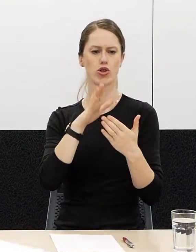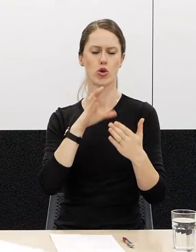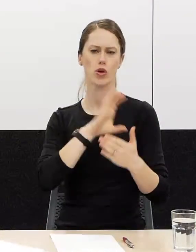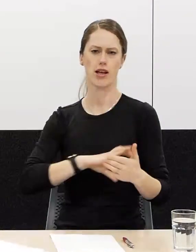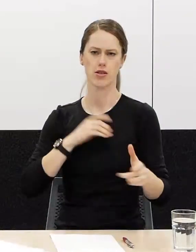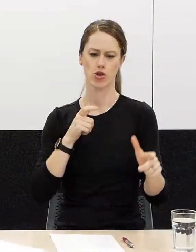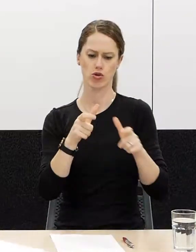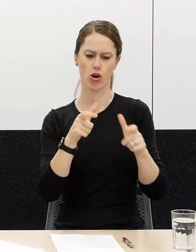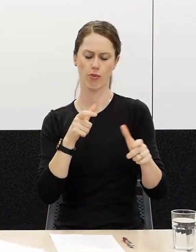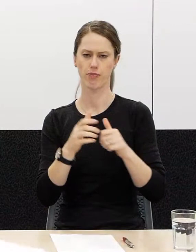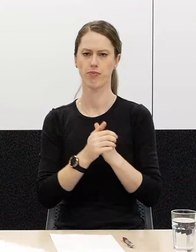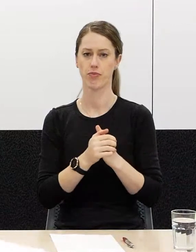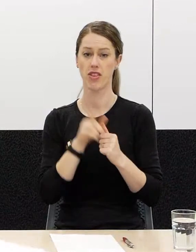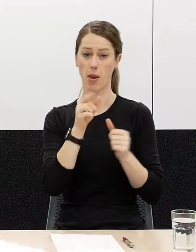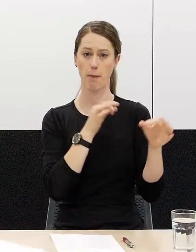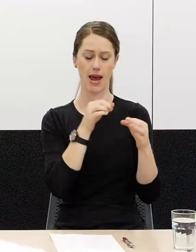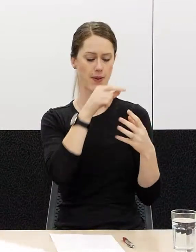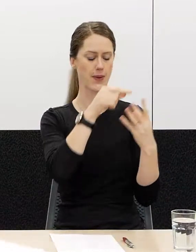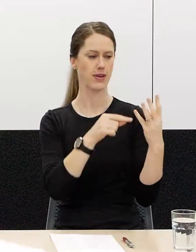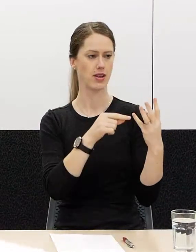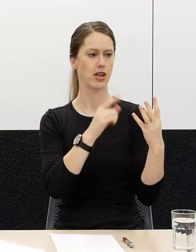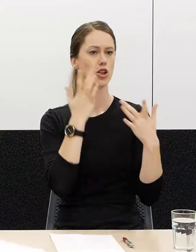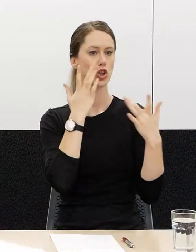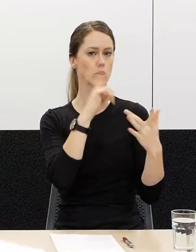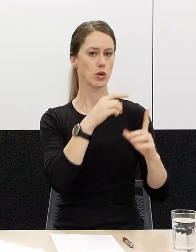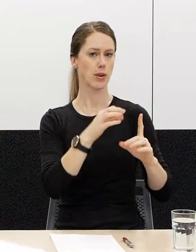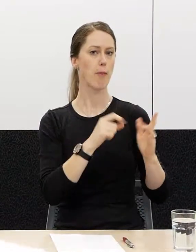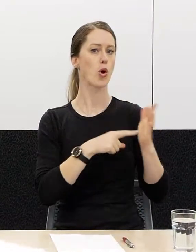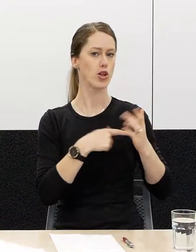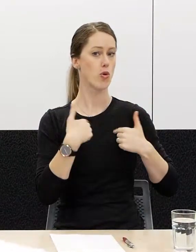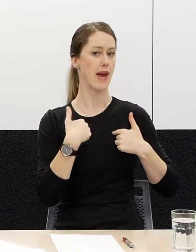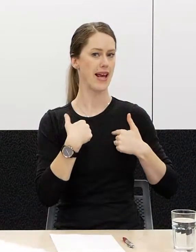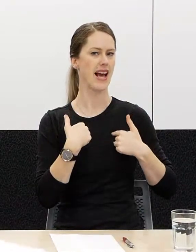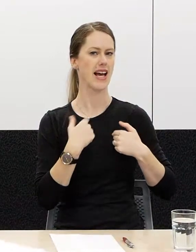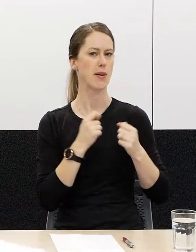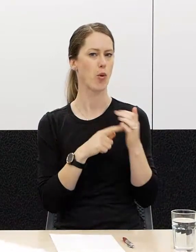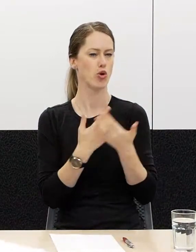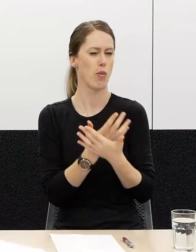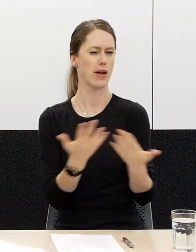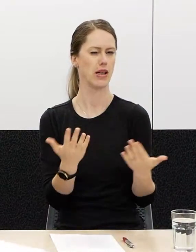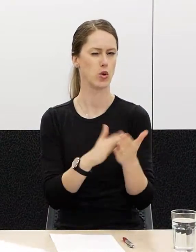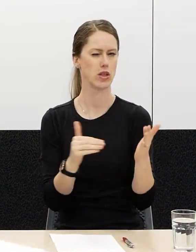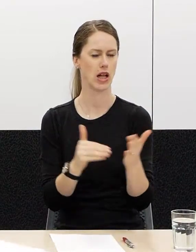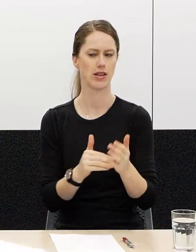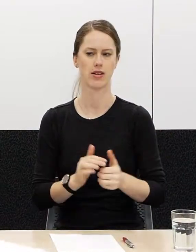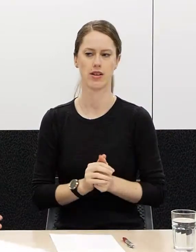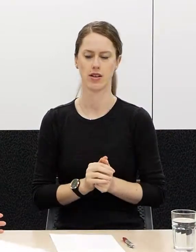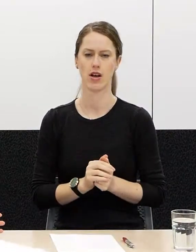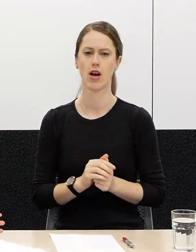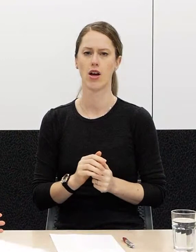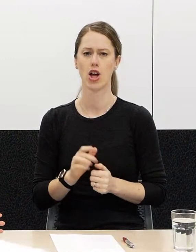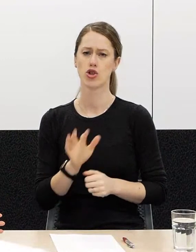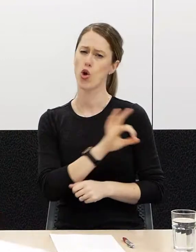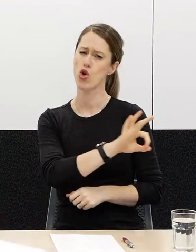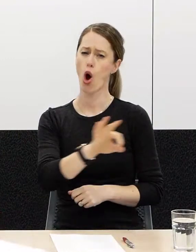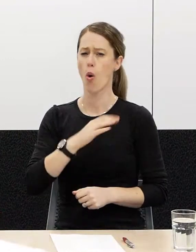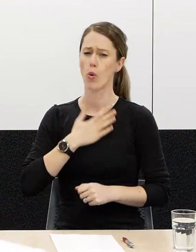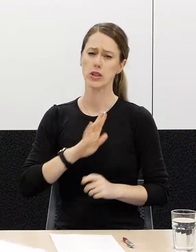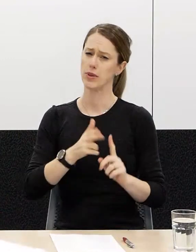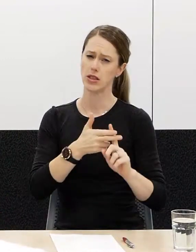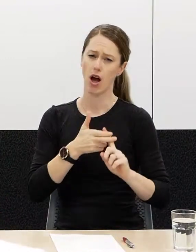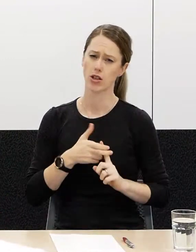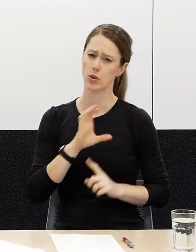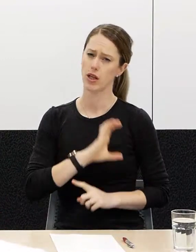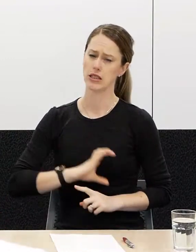It reflects the elements that are important to me, and I suspect to many other New Zealanders. First, nobody wants to be diagnosed with